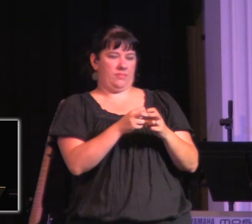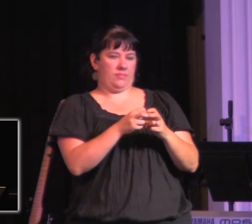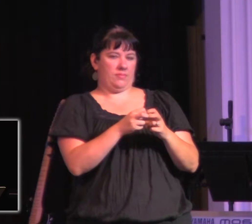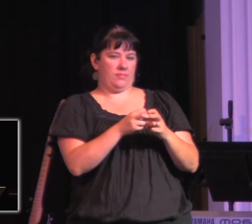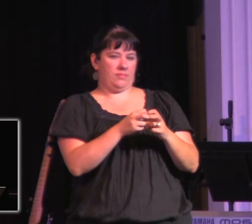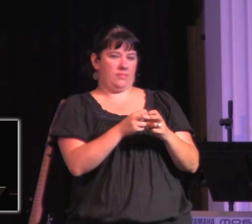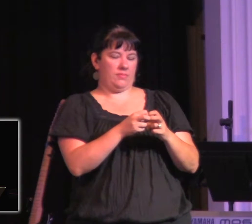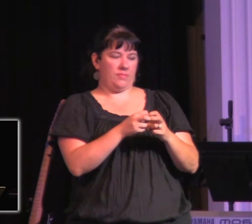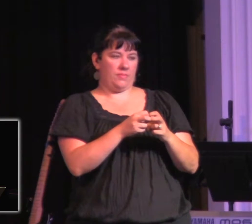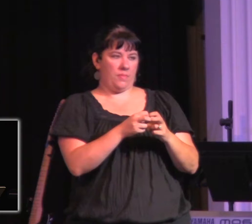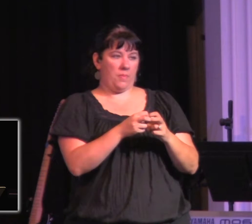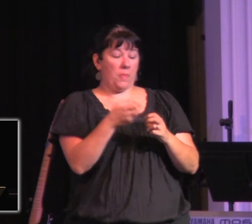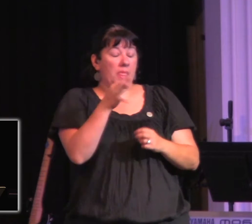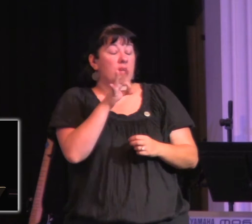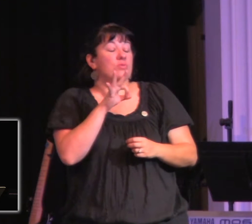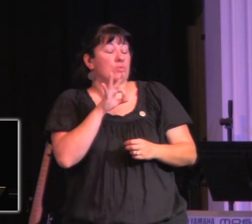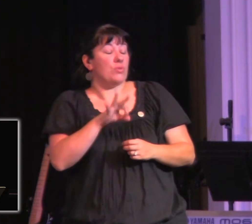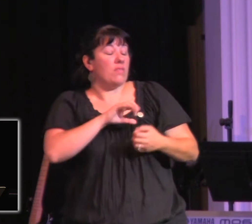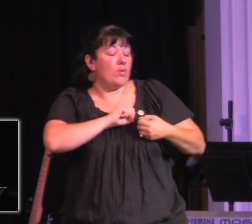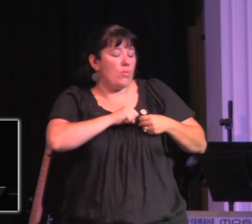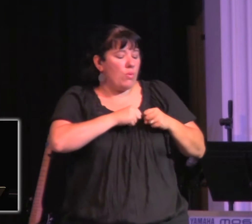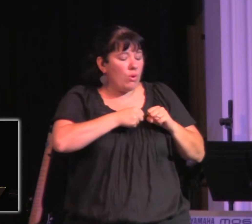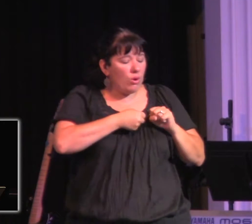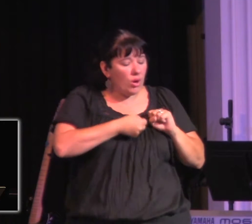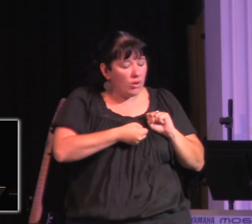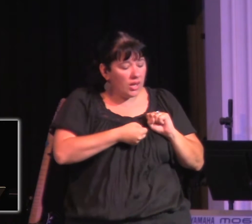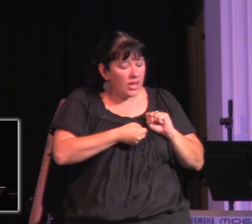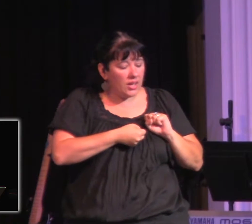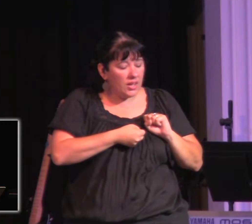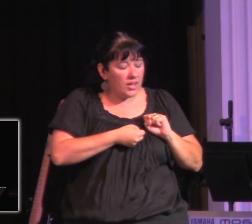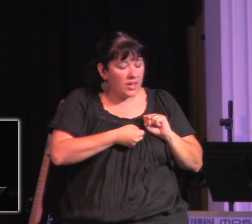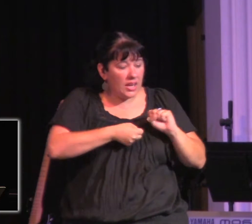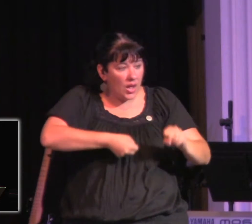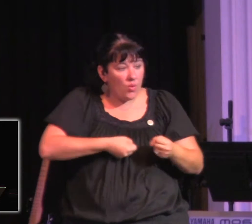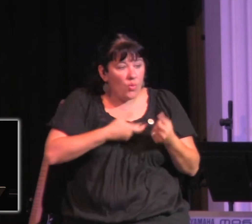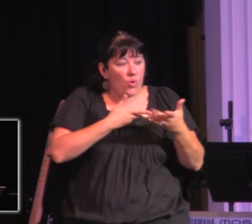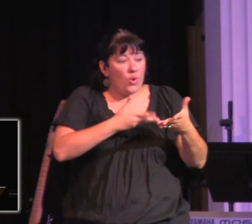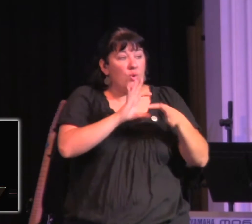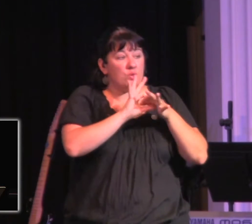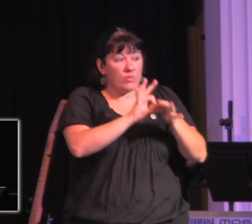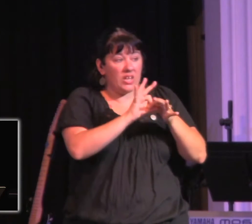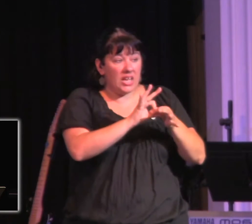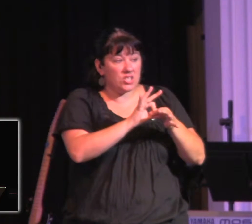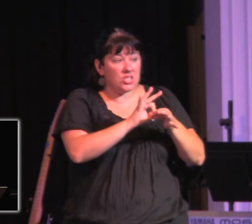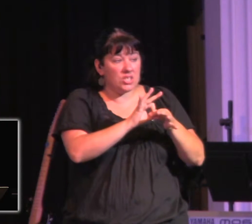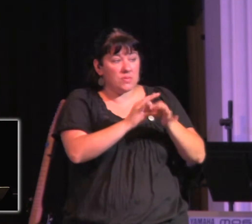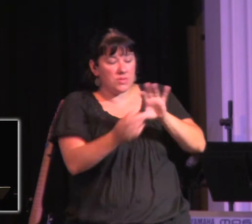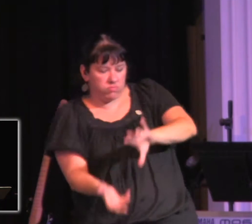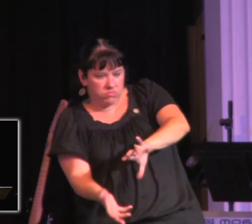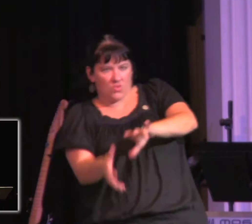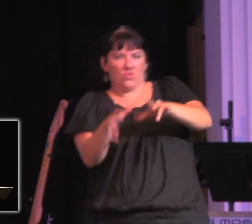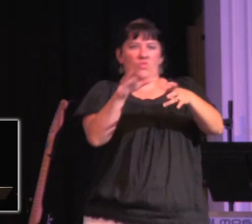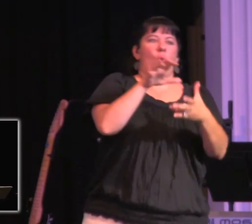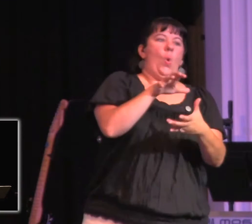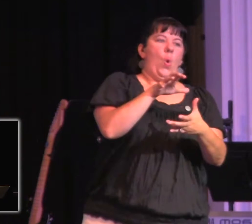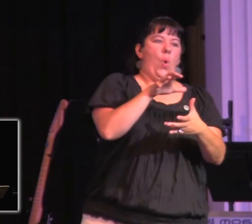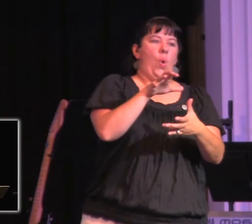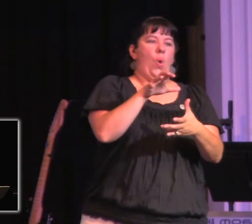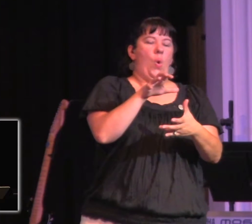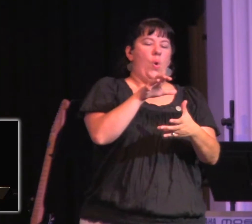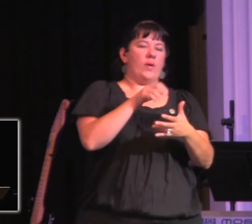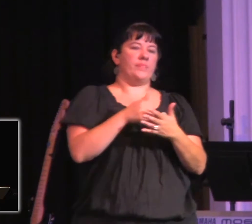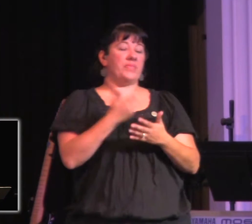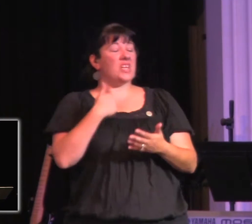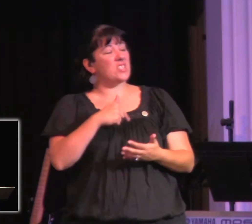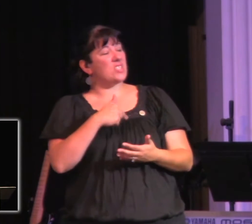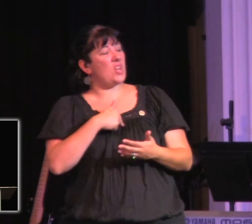will cripple us relationally and keep us from developing meaningful relationships. And so we go around life and we